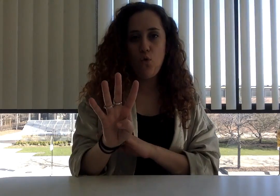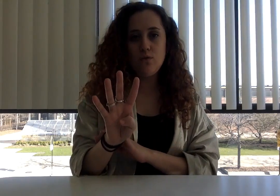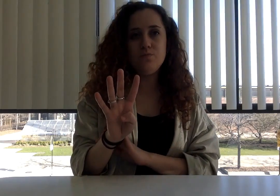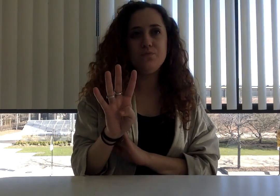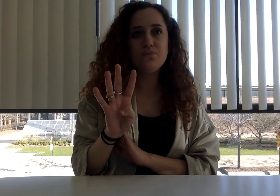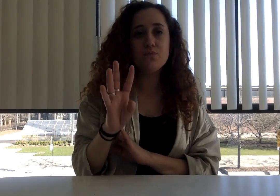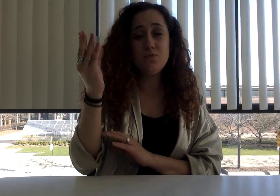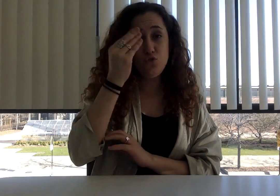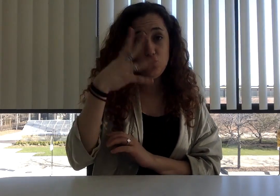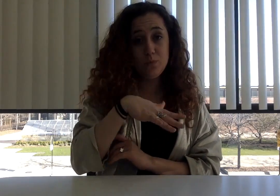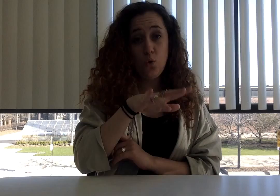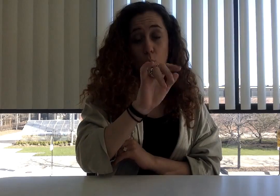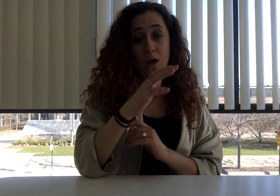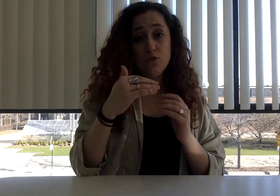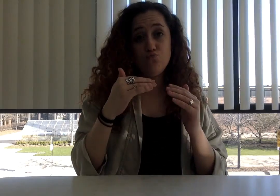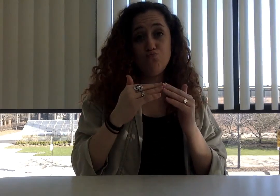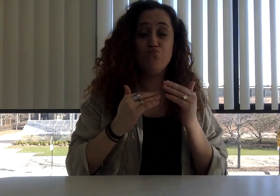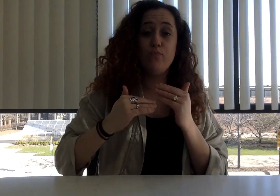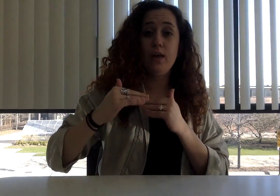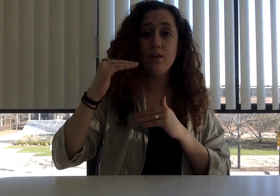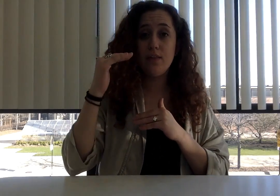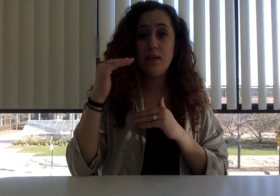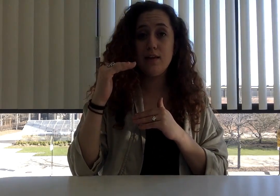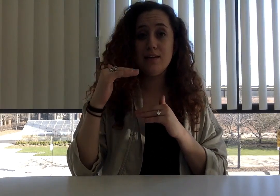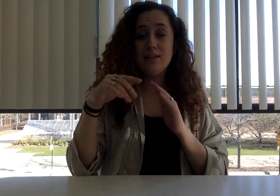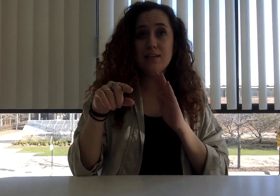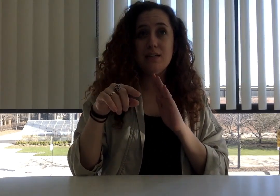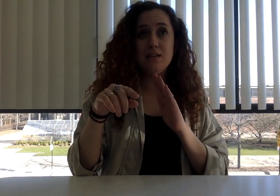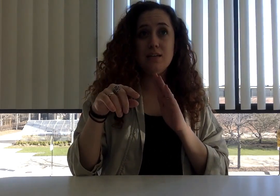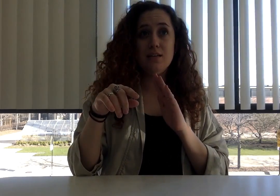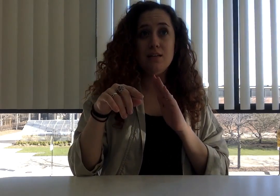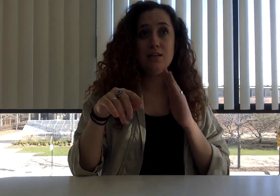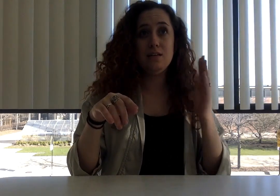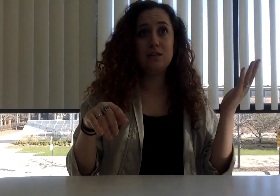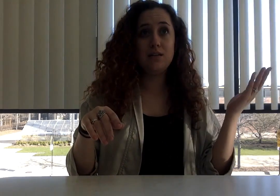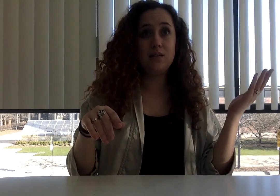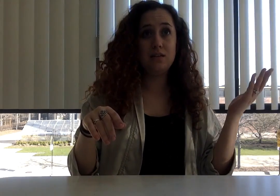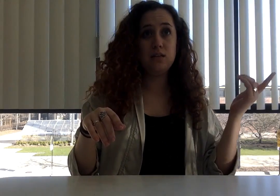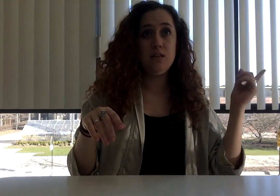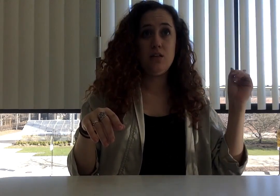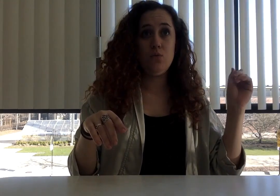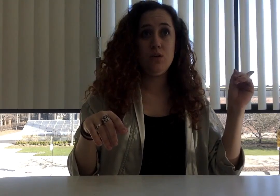than negative 9 over 4x minus 7 over 4, was worth 5 points.